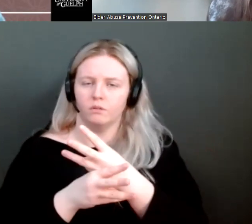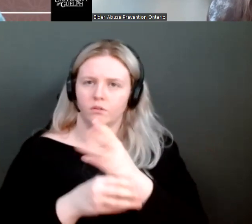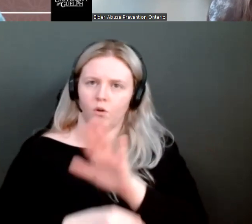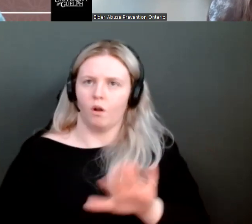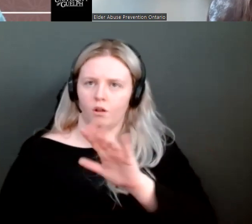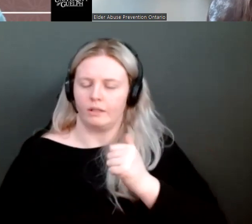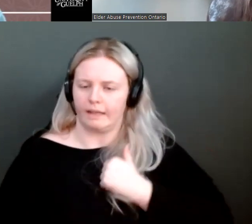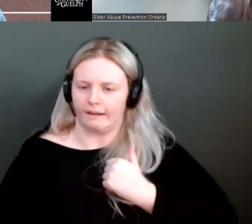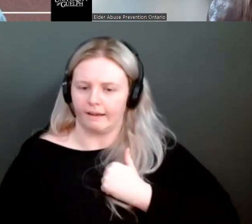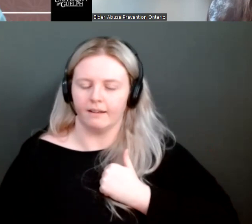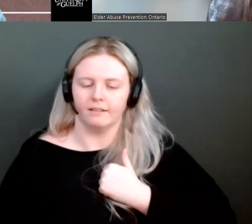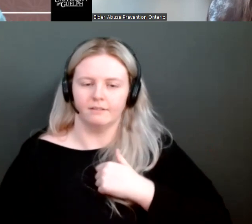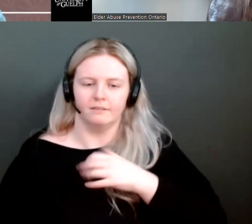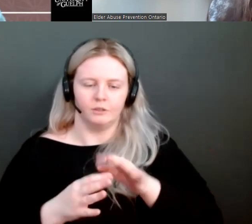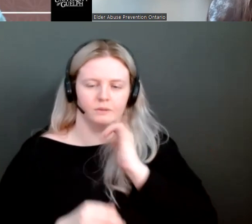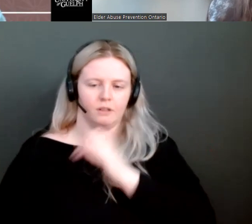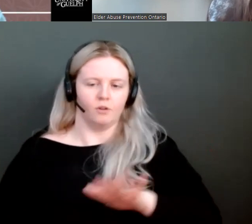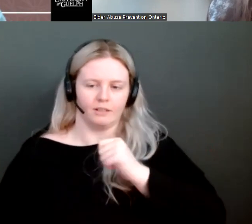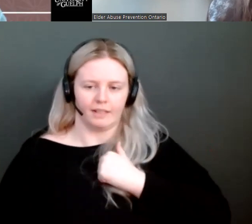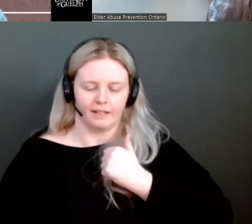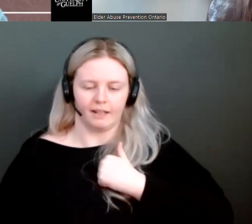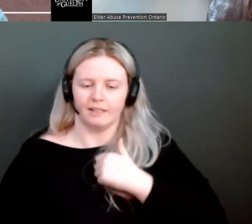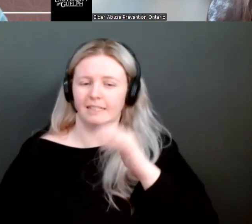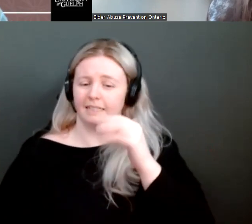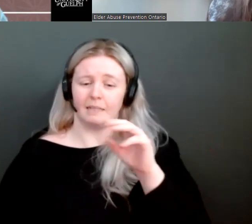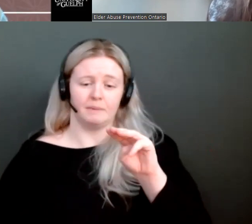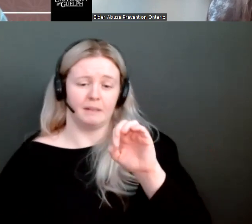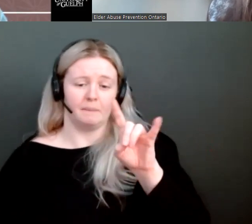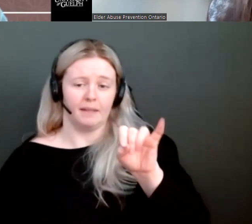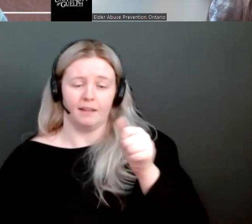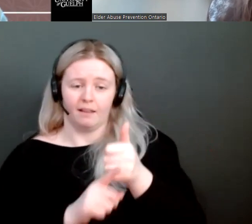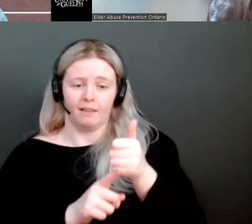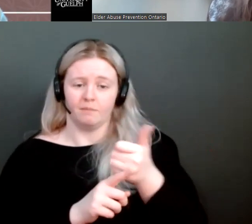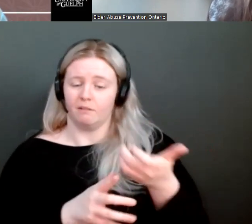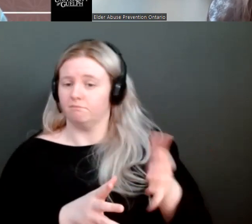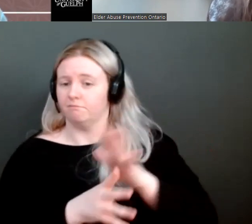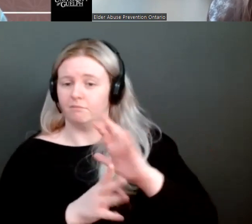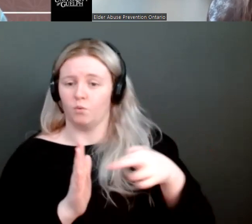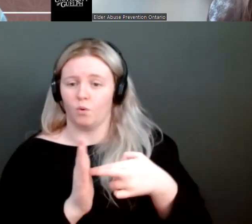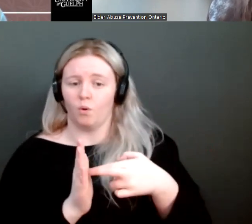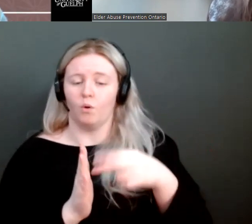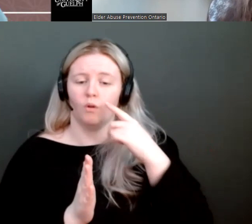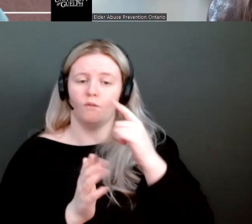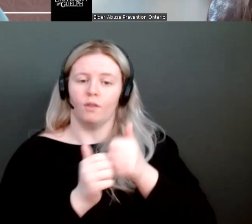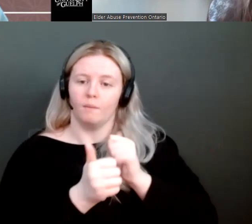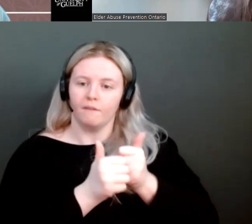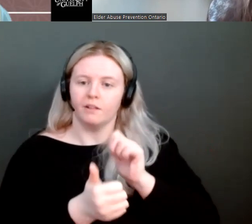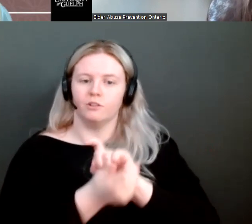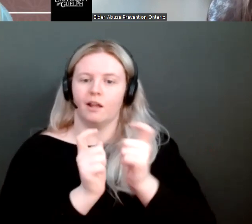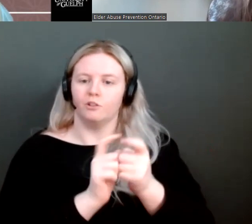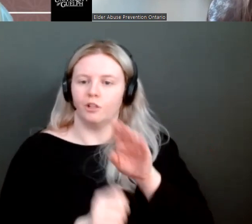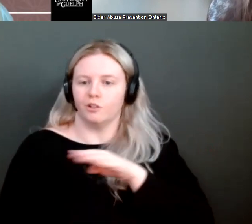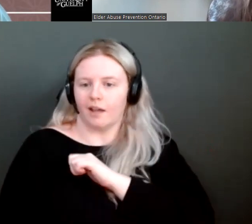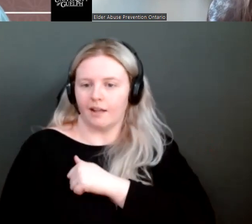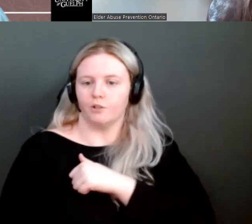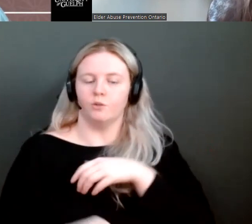it's media that really can play the largest role in primary prevention, in changing attitudes. And so I have noticed,